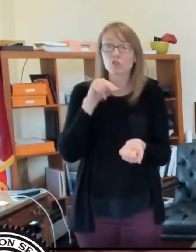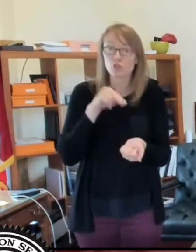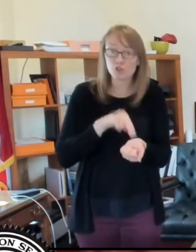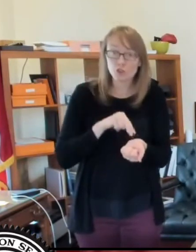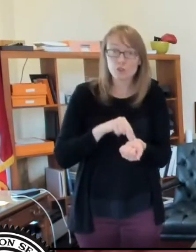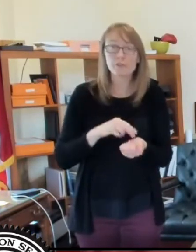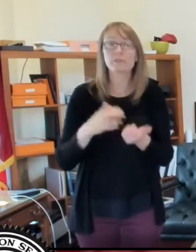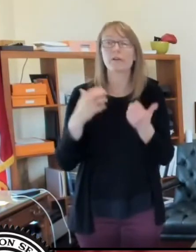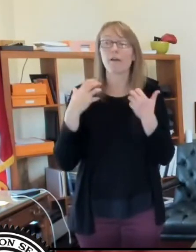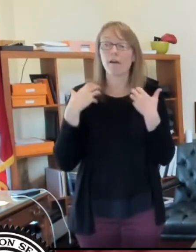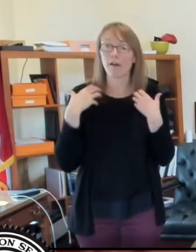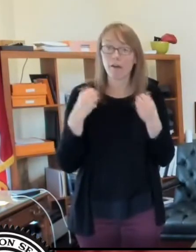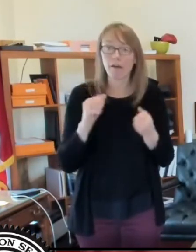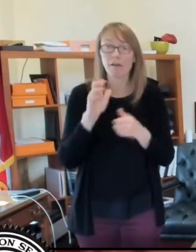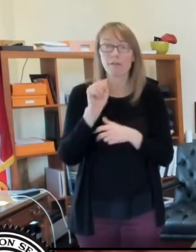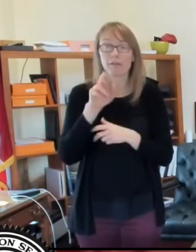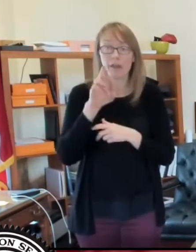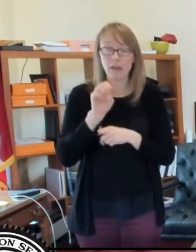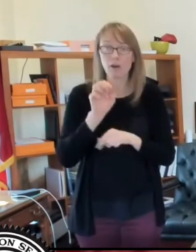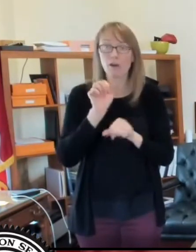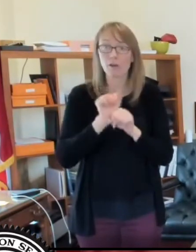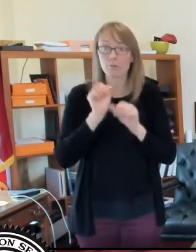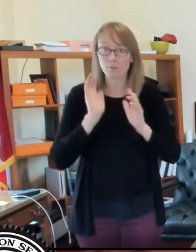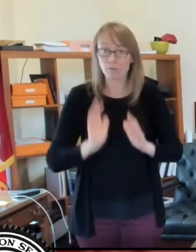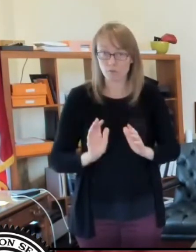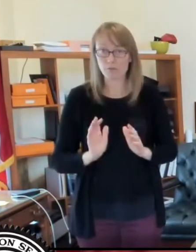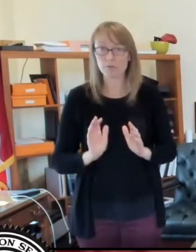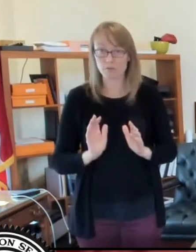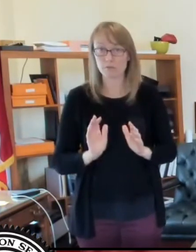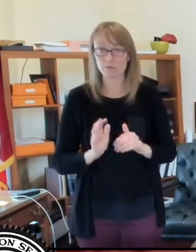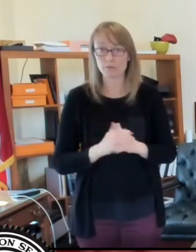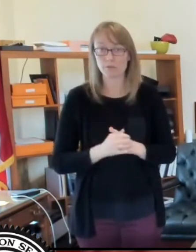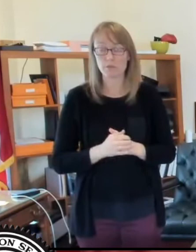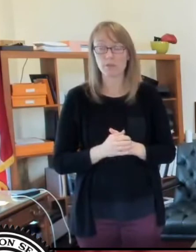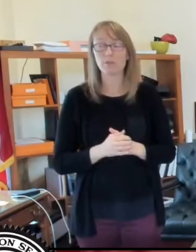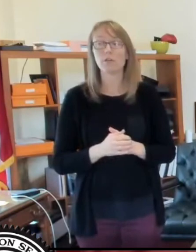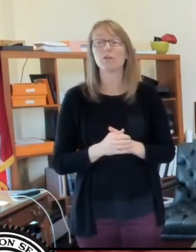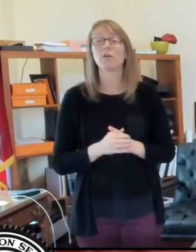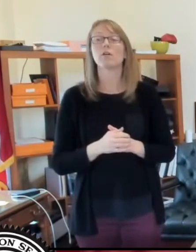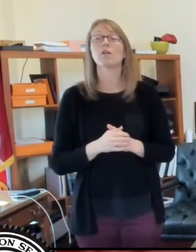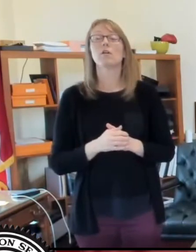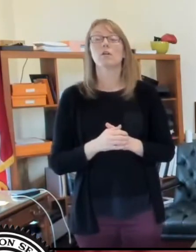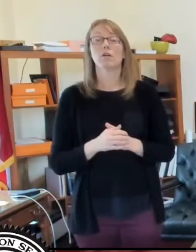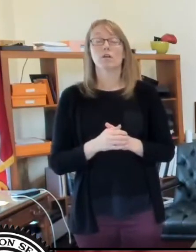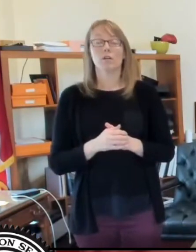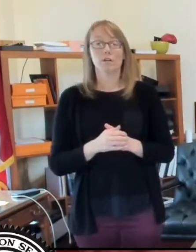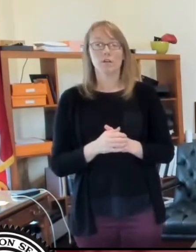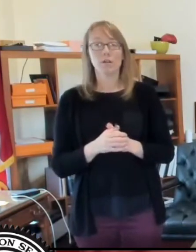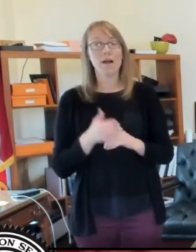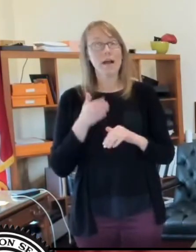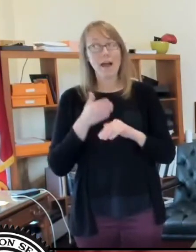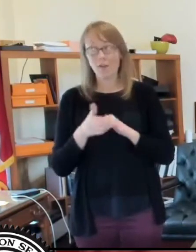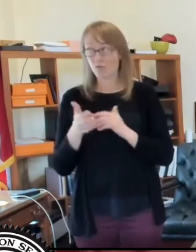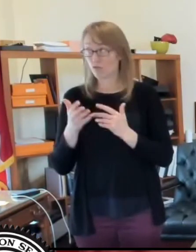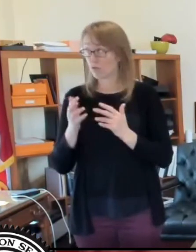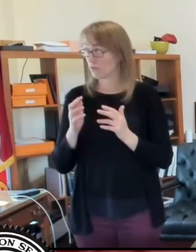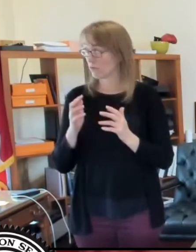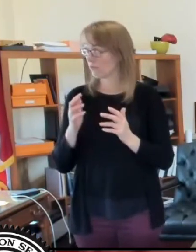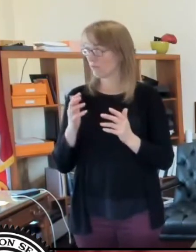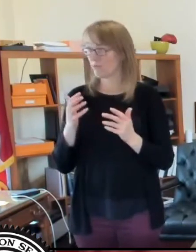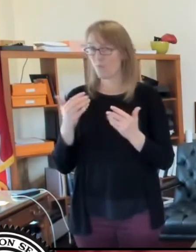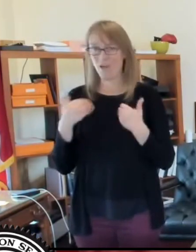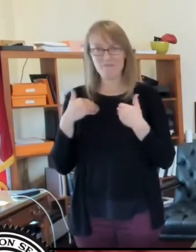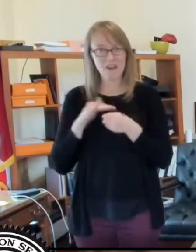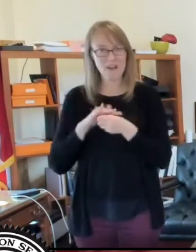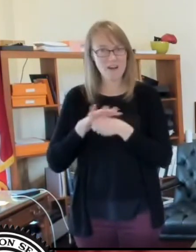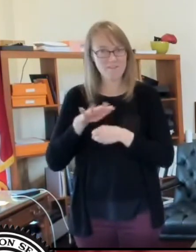the communication is widely available and the vaccine is widely available and many people